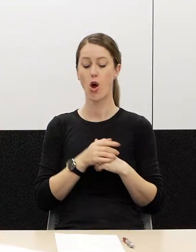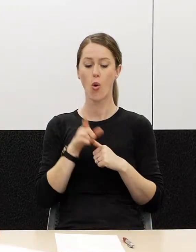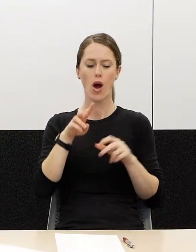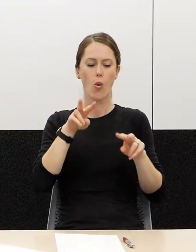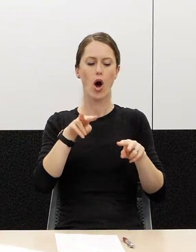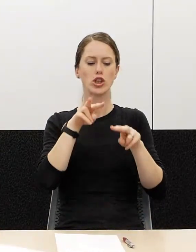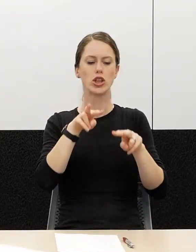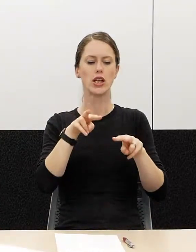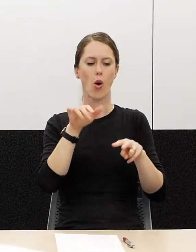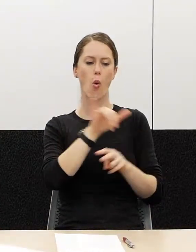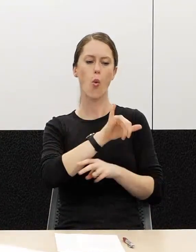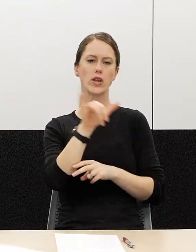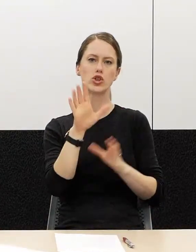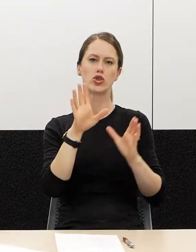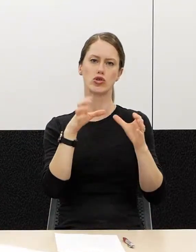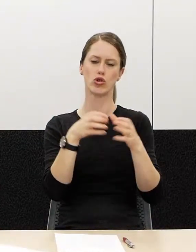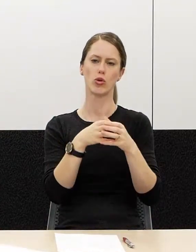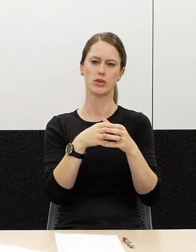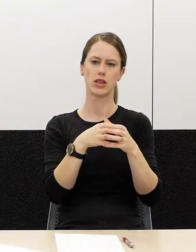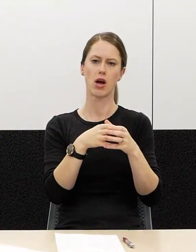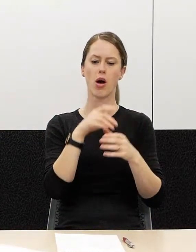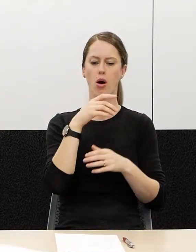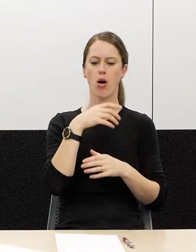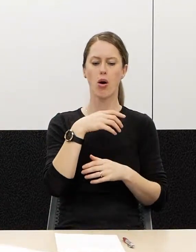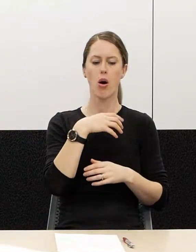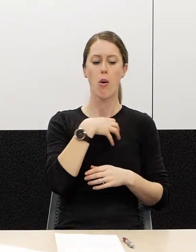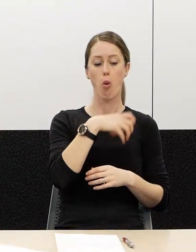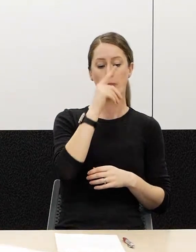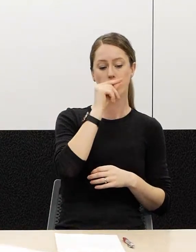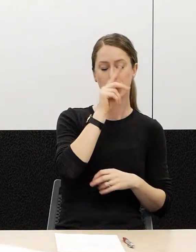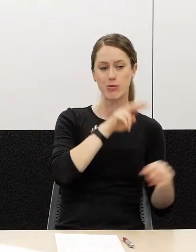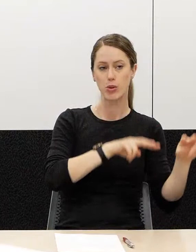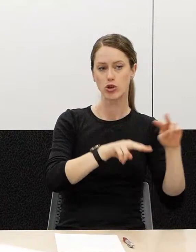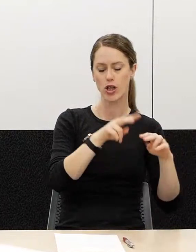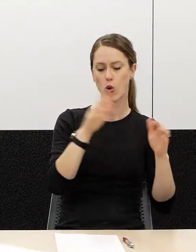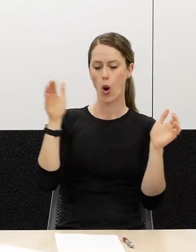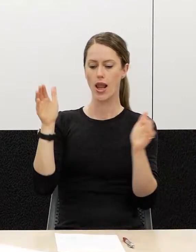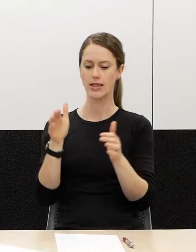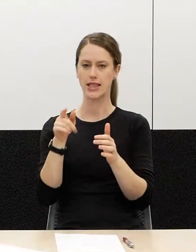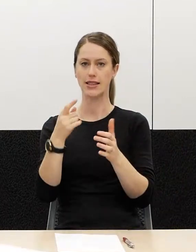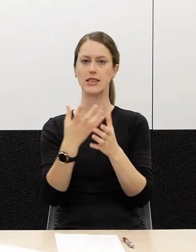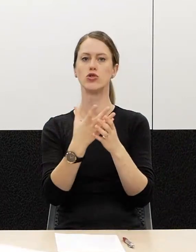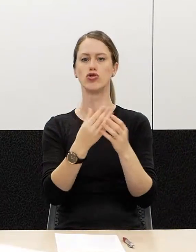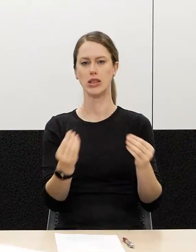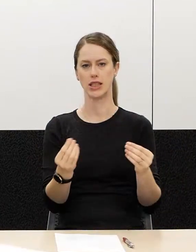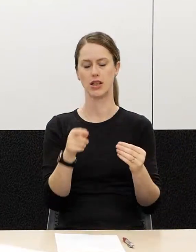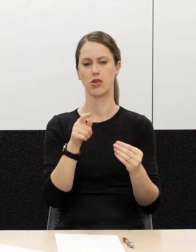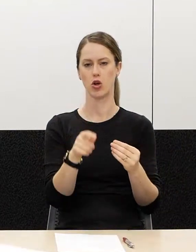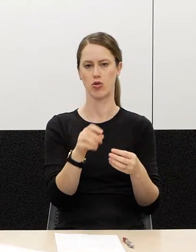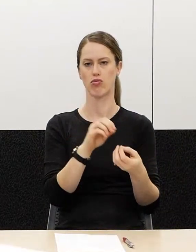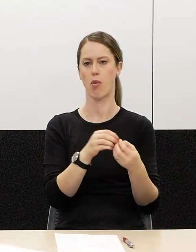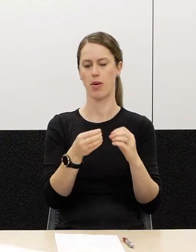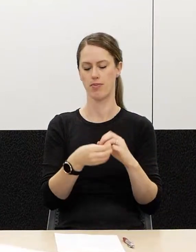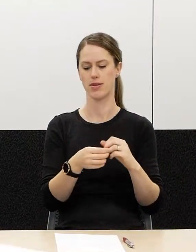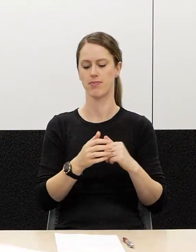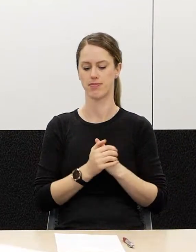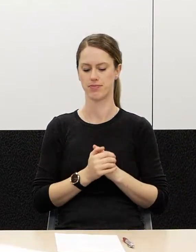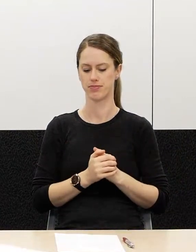watching to see which groups are more and less likely to be screened, and then addressing the problems when they